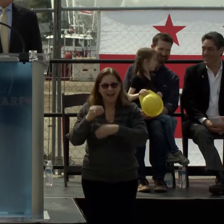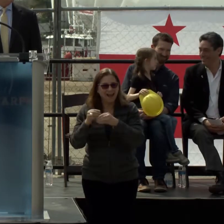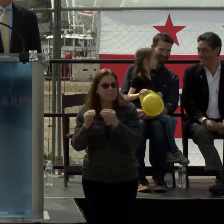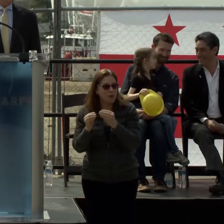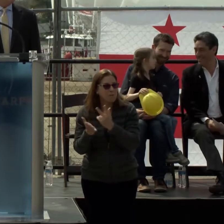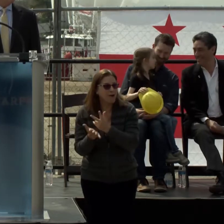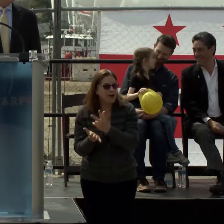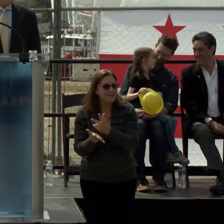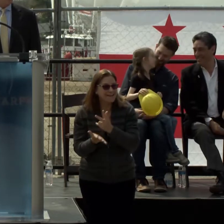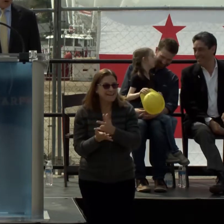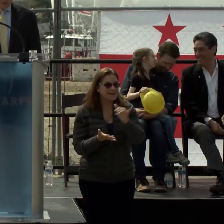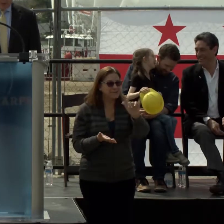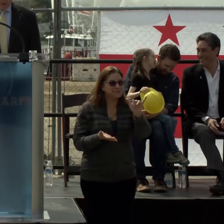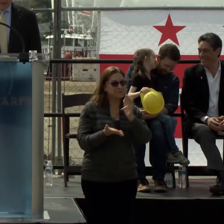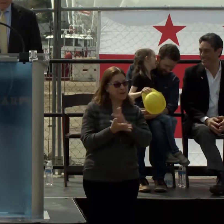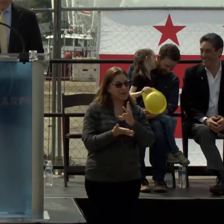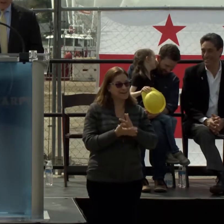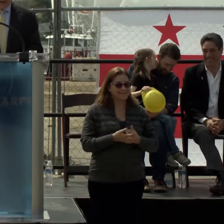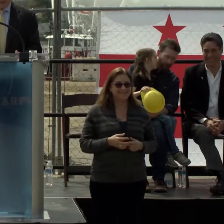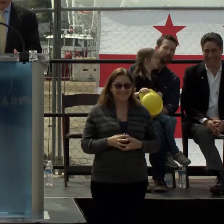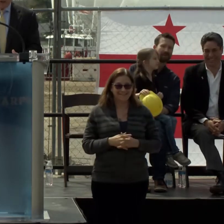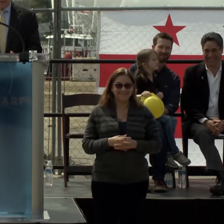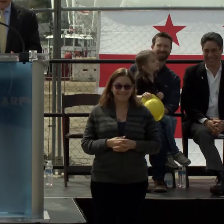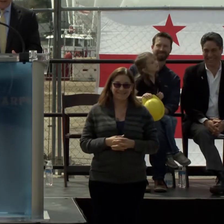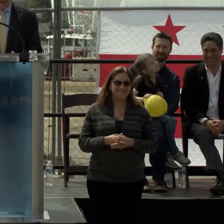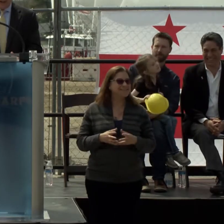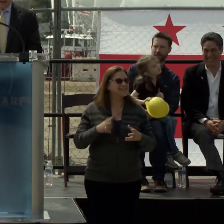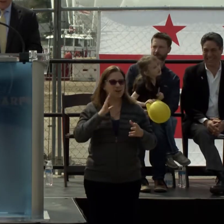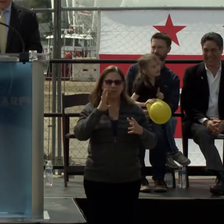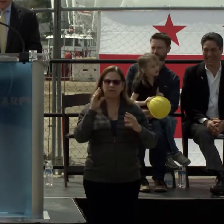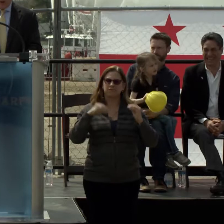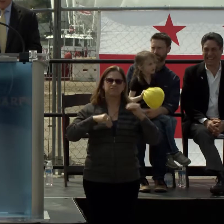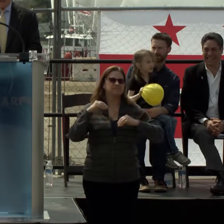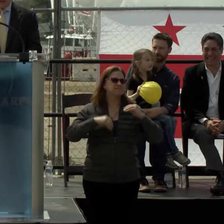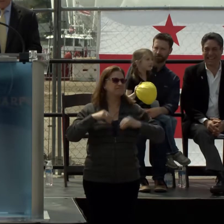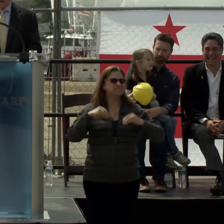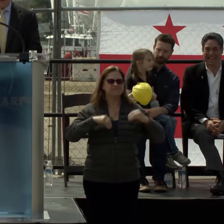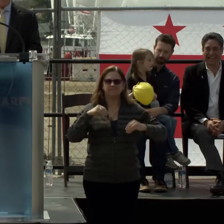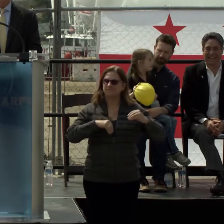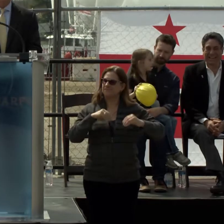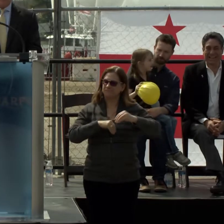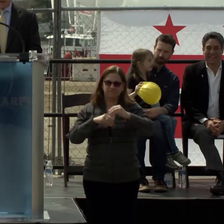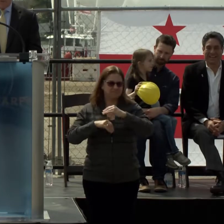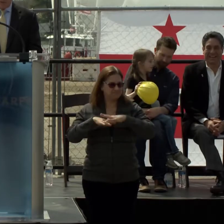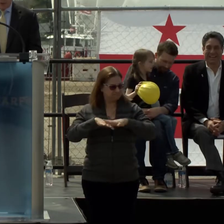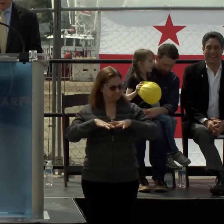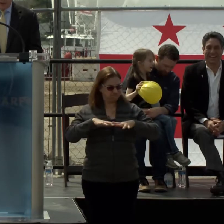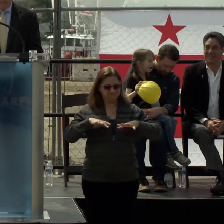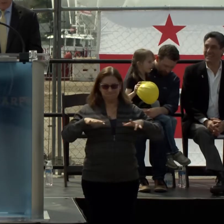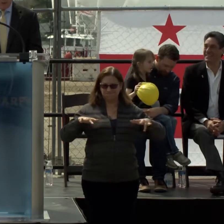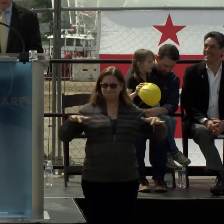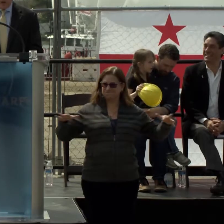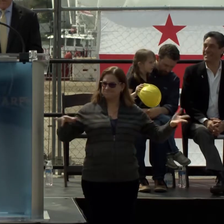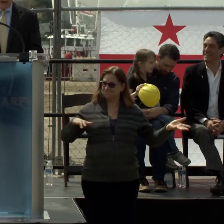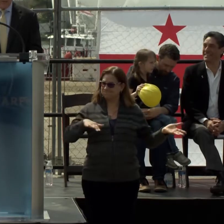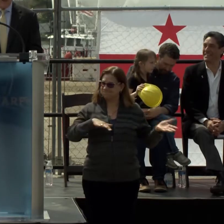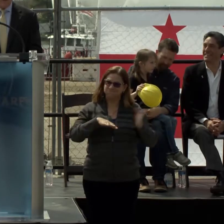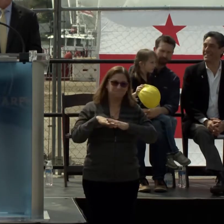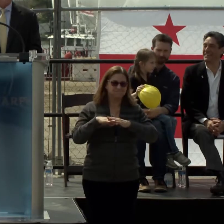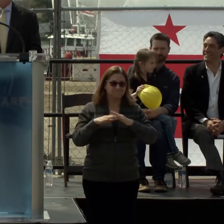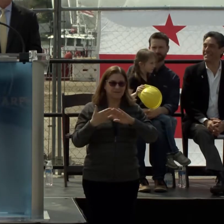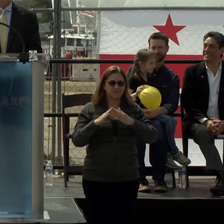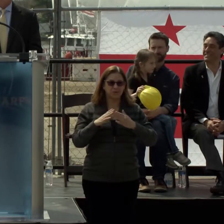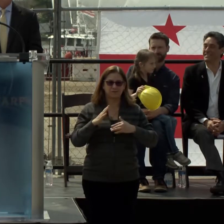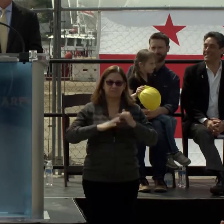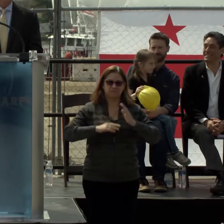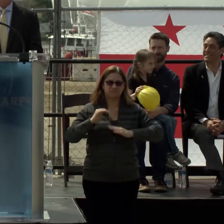We will be expanding our community, and that's why it's fitting today that we celebrate that expansion of community with our families